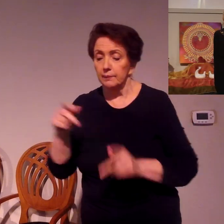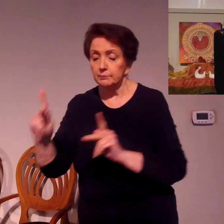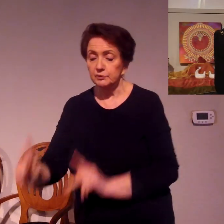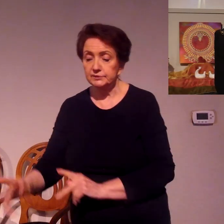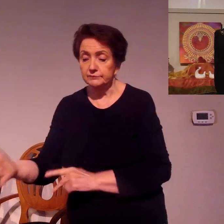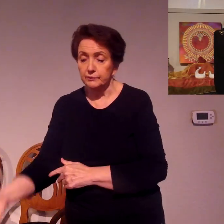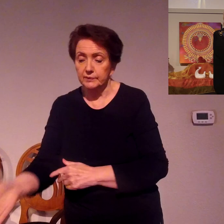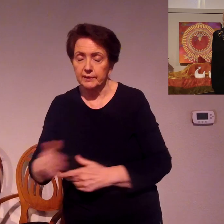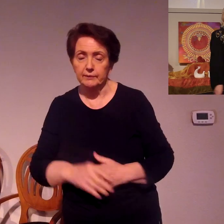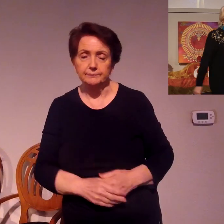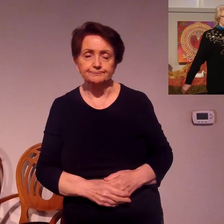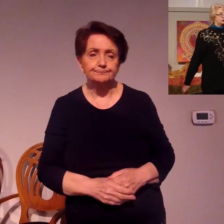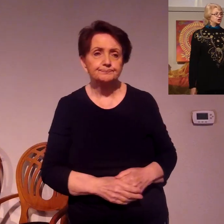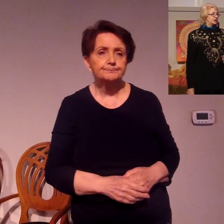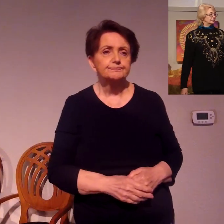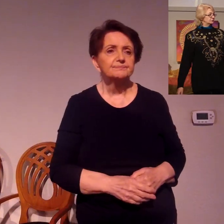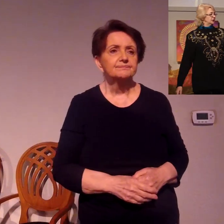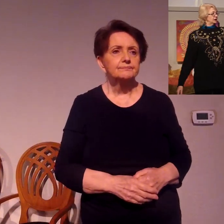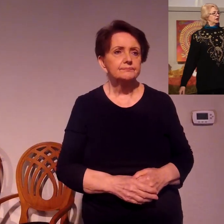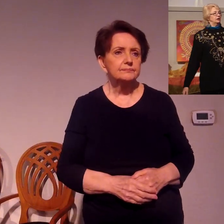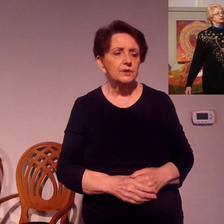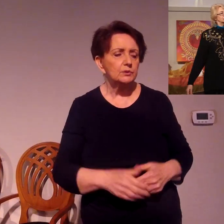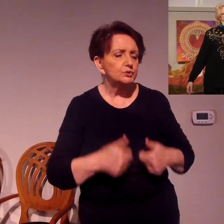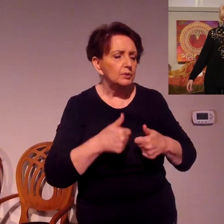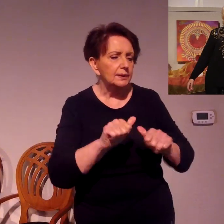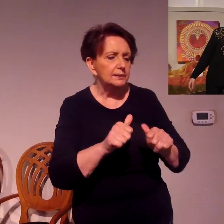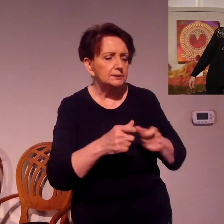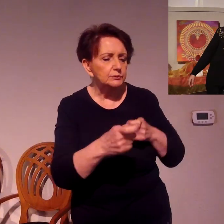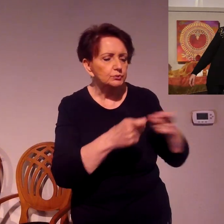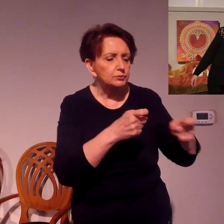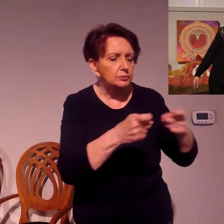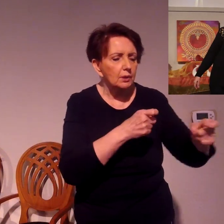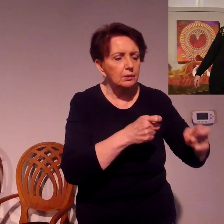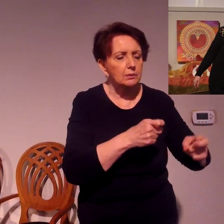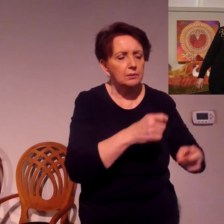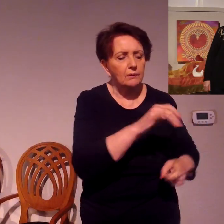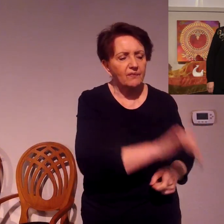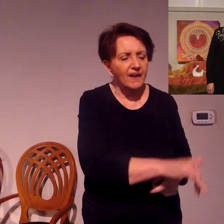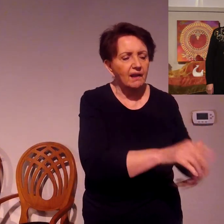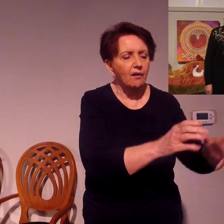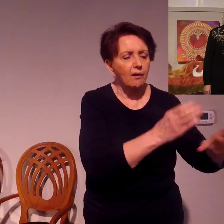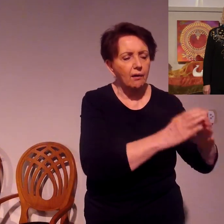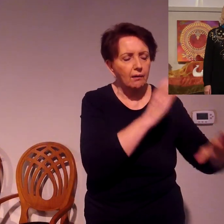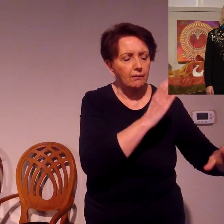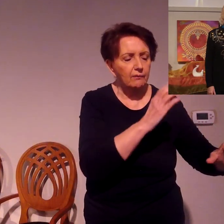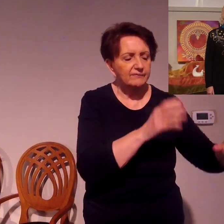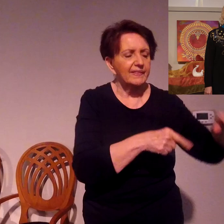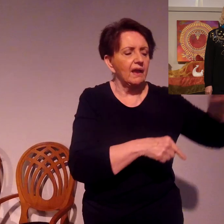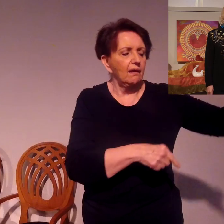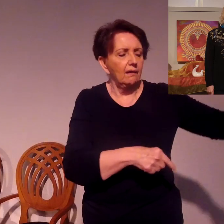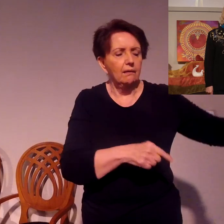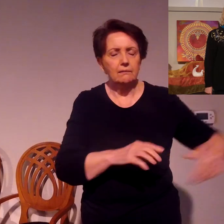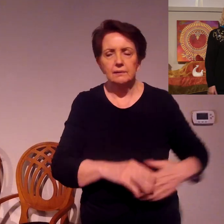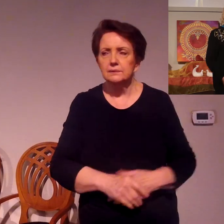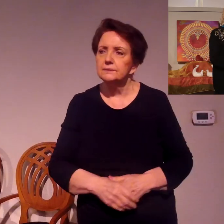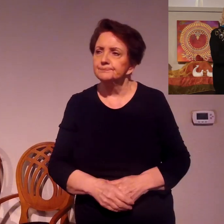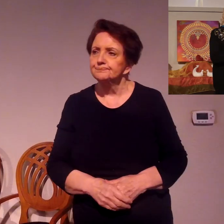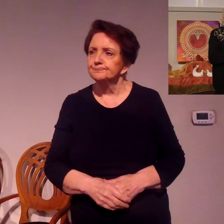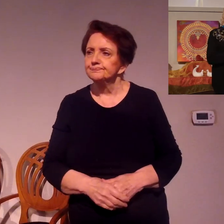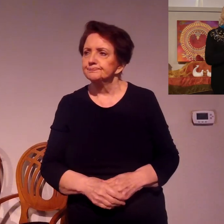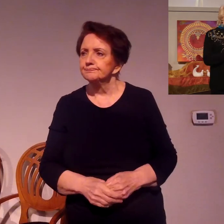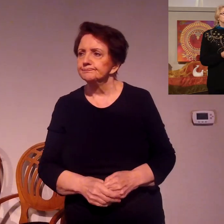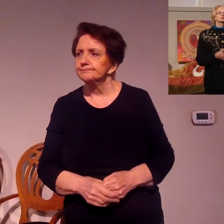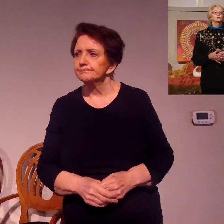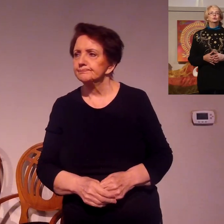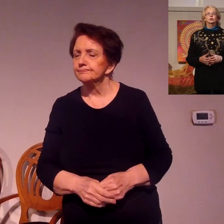person you're in relationship with or reaching out the window and trying to drive their car for them or tell them what to do.